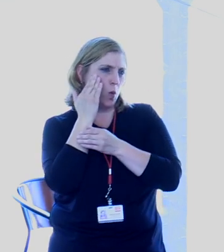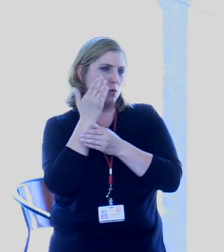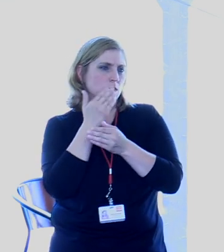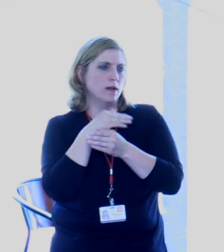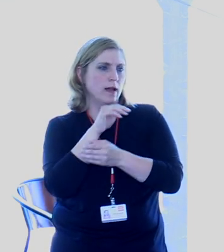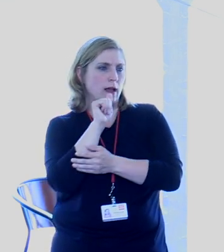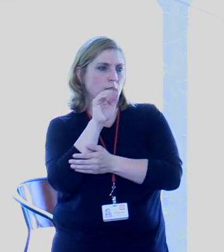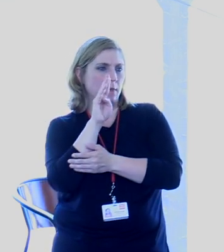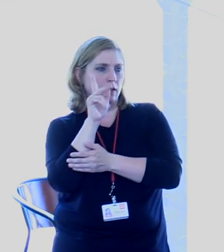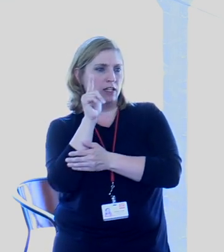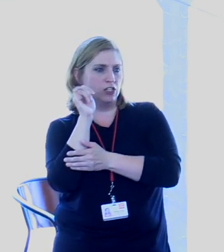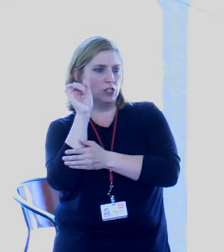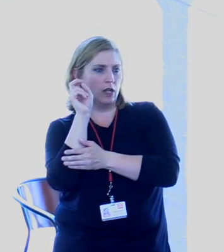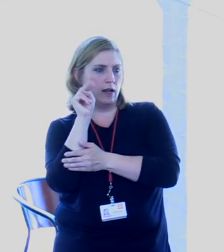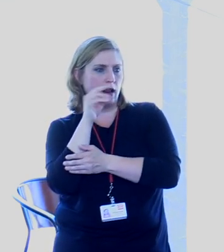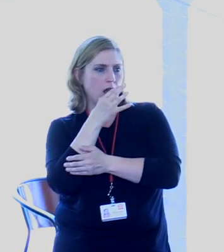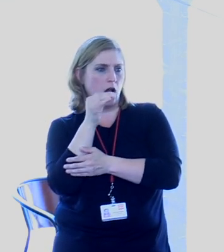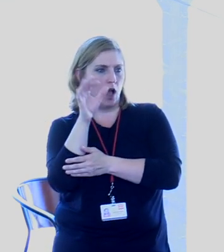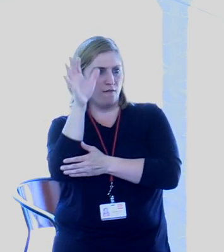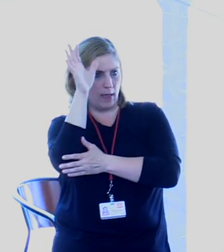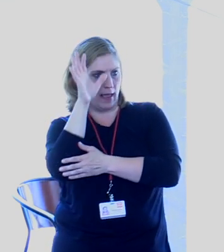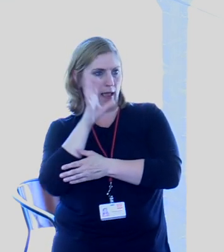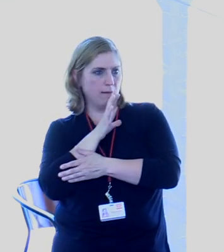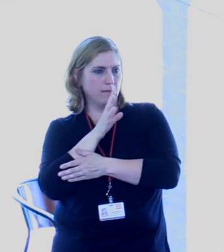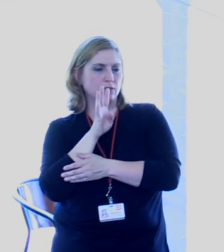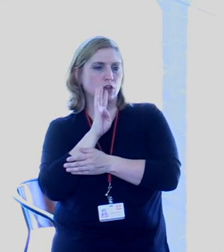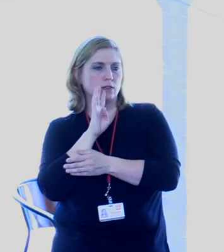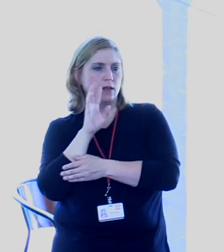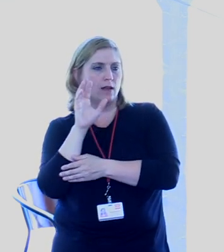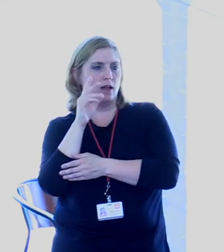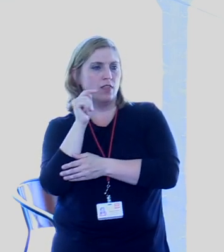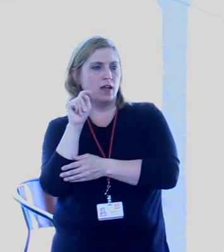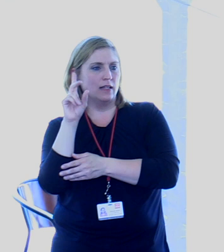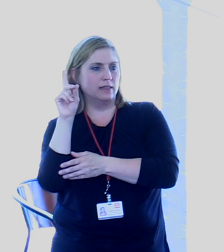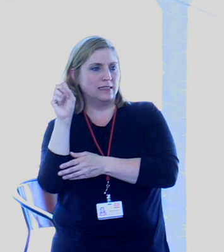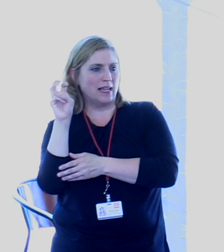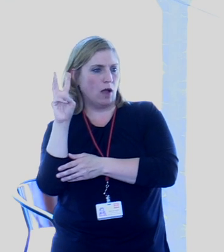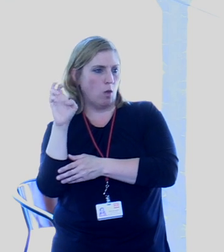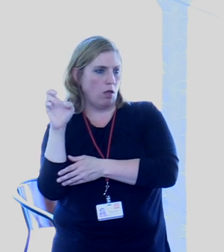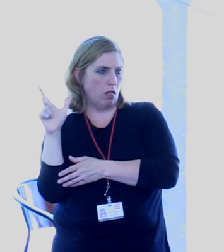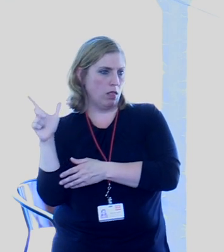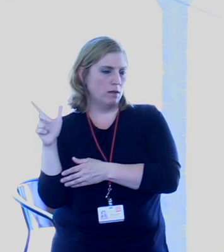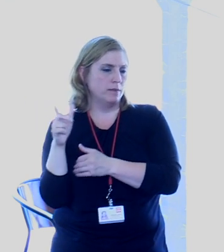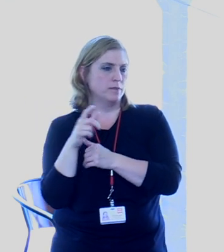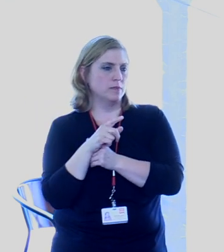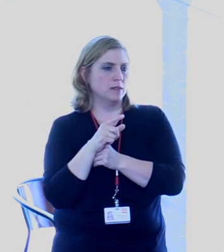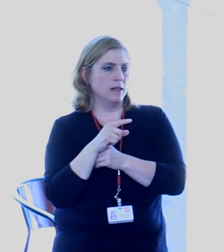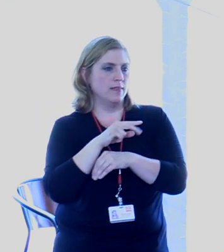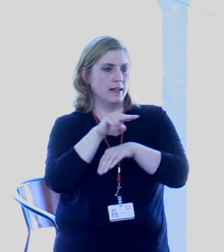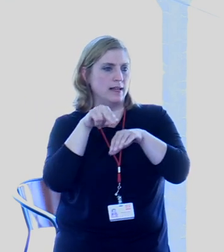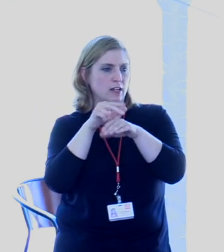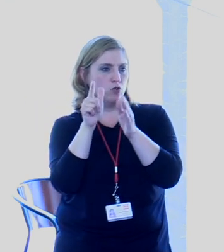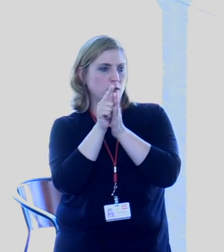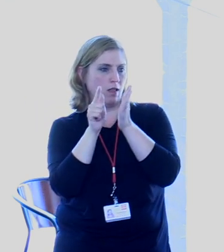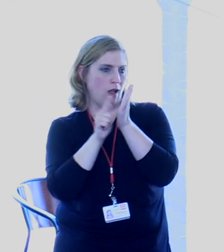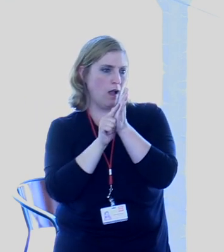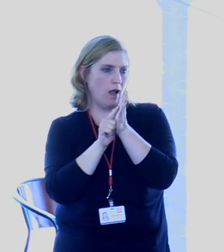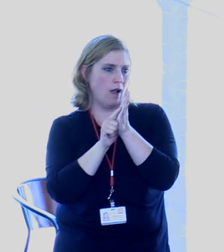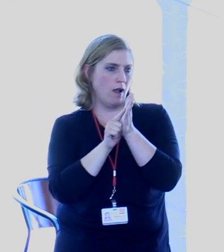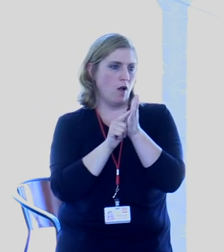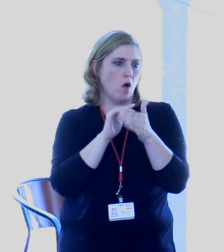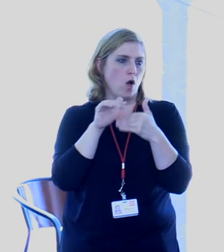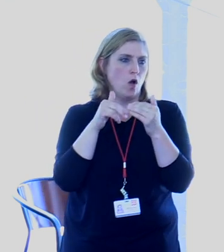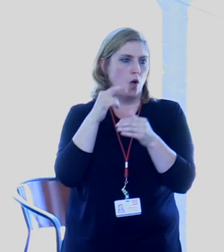book, The Abolition of Man, speaks of the Tao. Okay, this is the natural law, this kind of common possession of